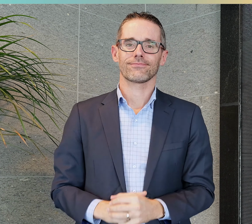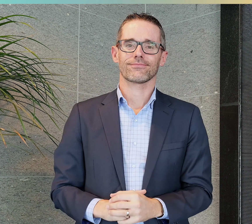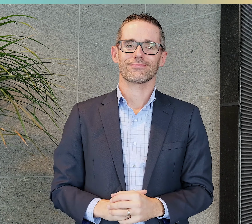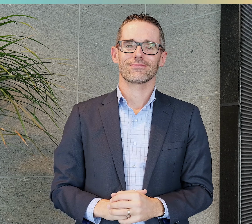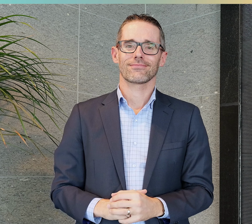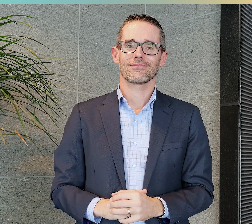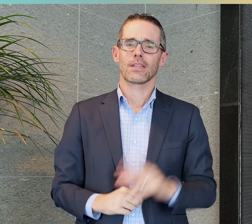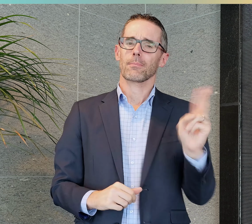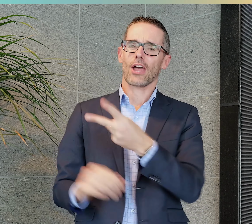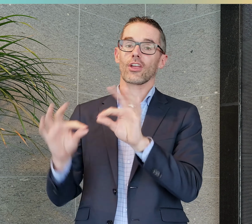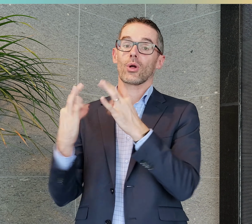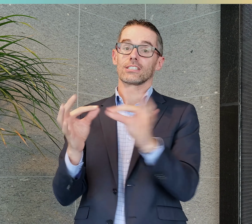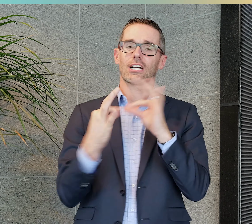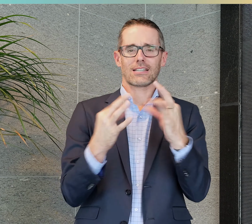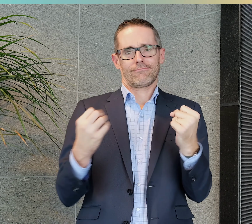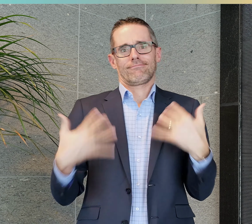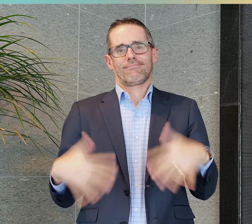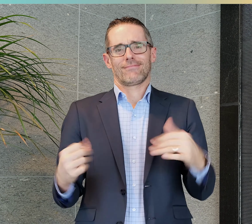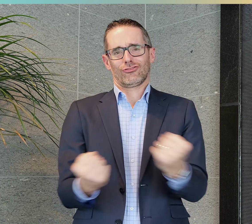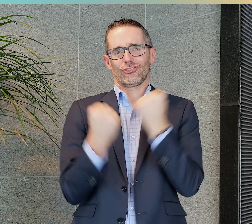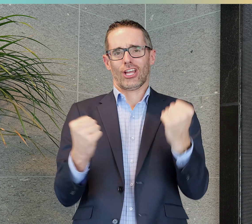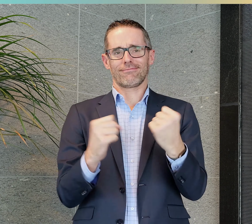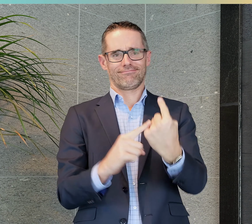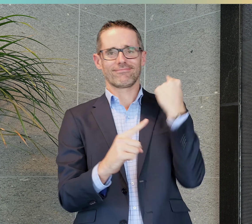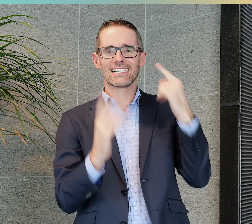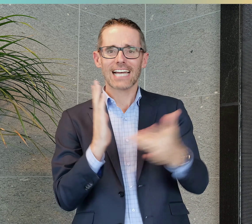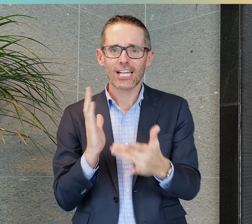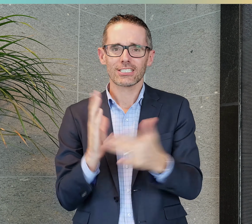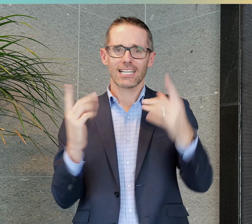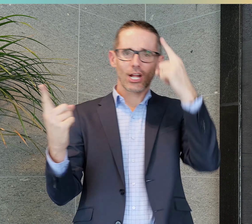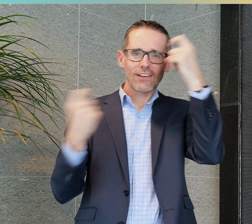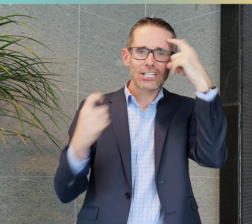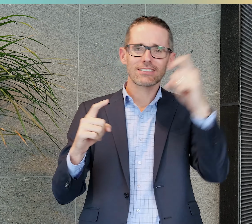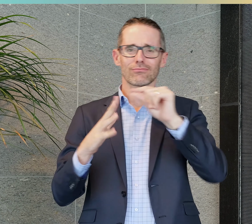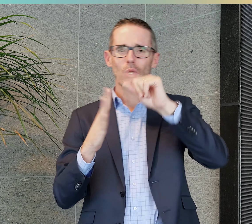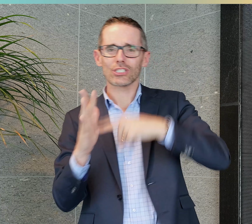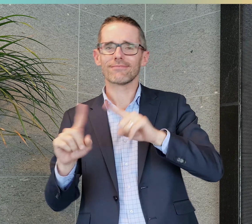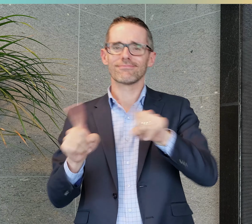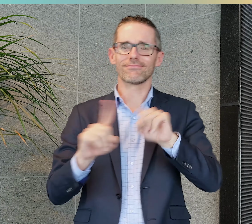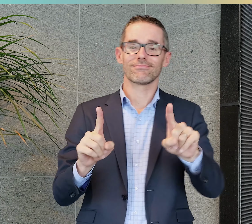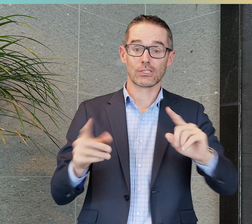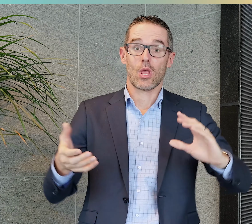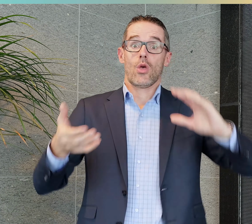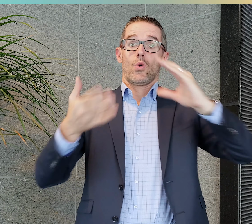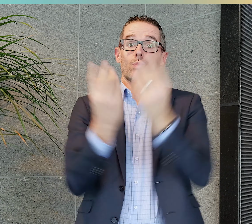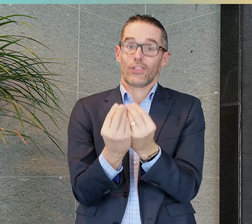and innovation. Both organisations have a strong history in technology and innovation projects.